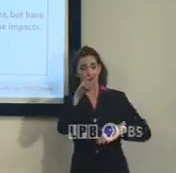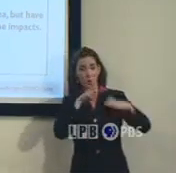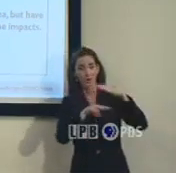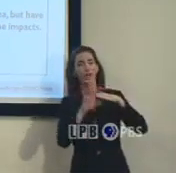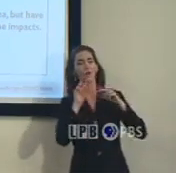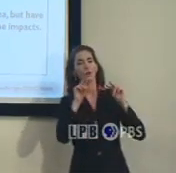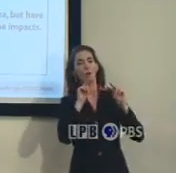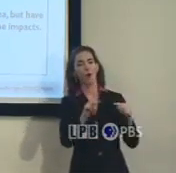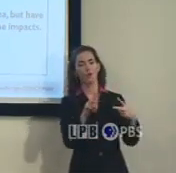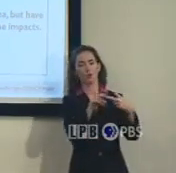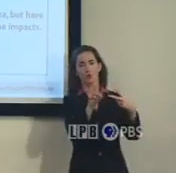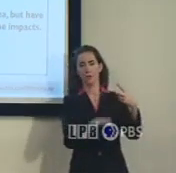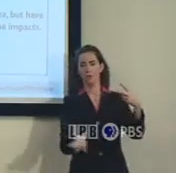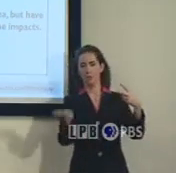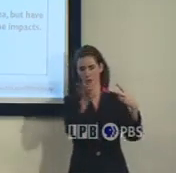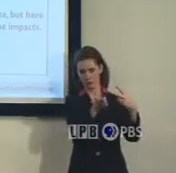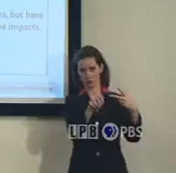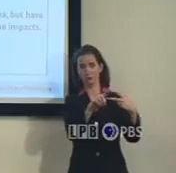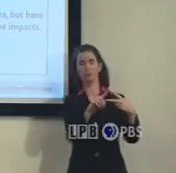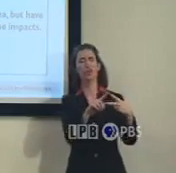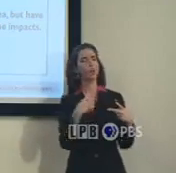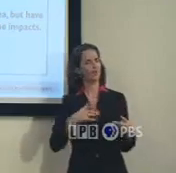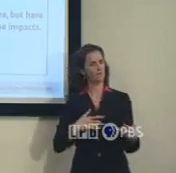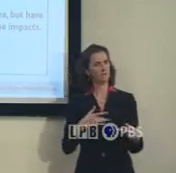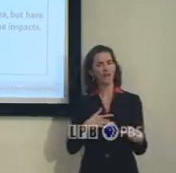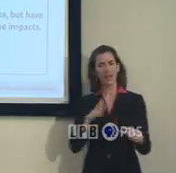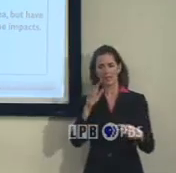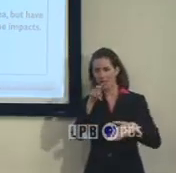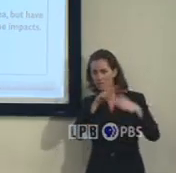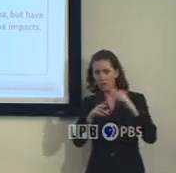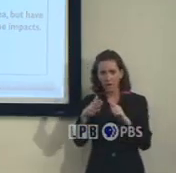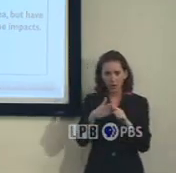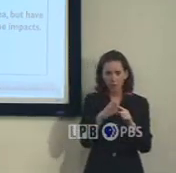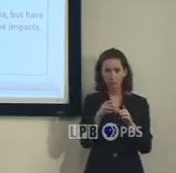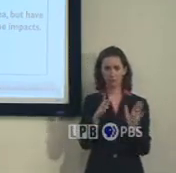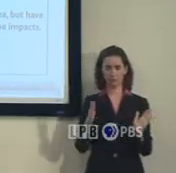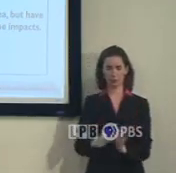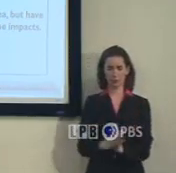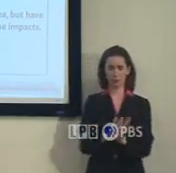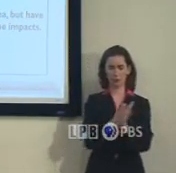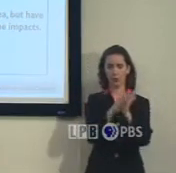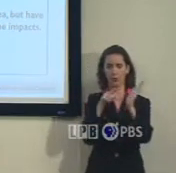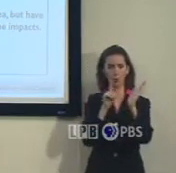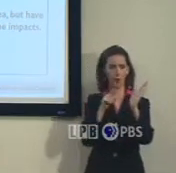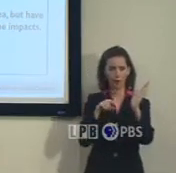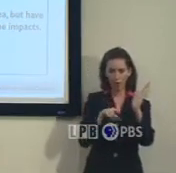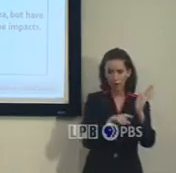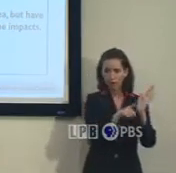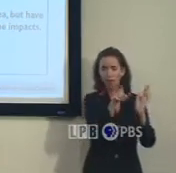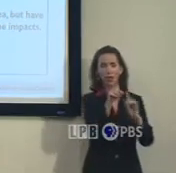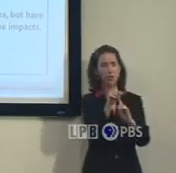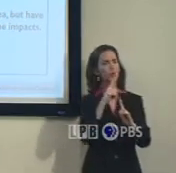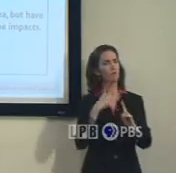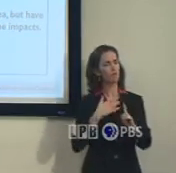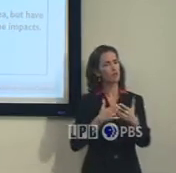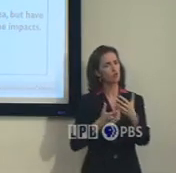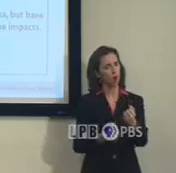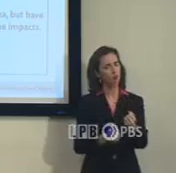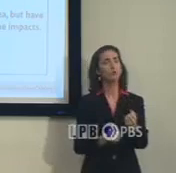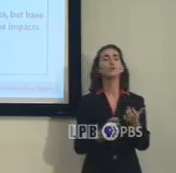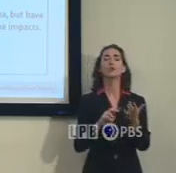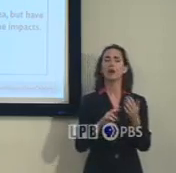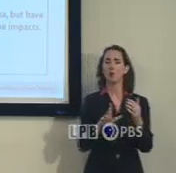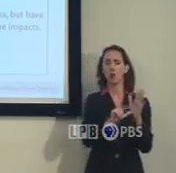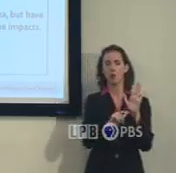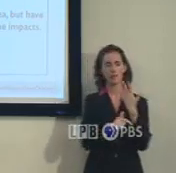point. Since we feel pretty good about where the track is going to be, which is somewhere along the coastline in Louisiana, we're going to watch two things.